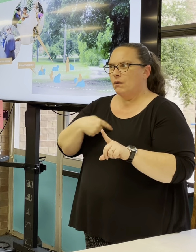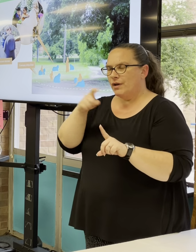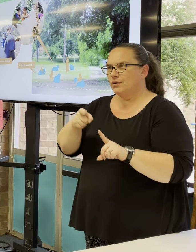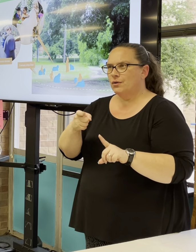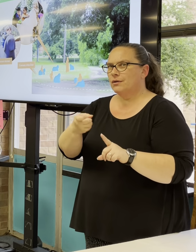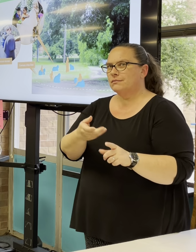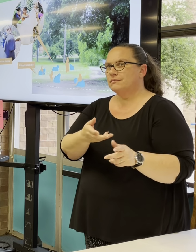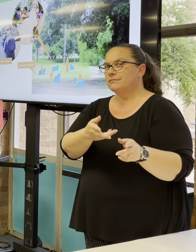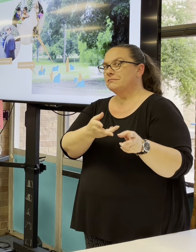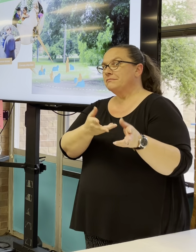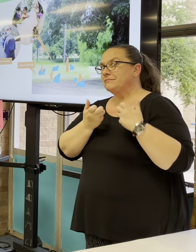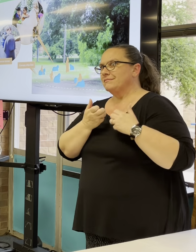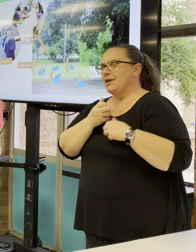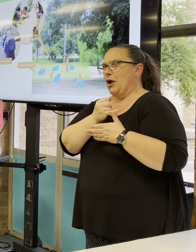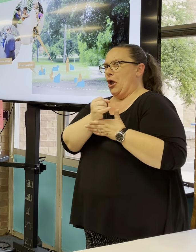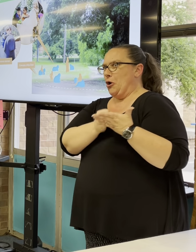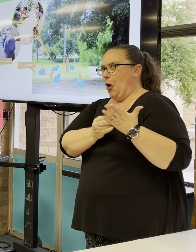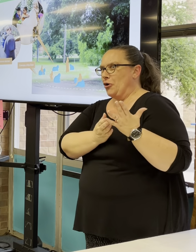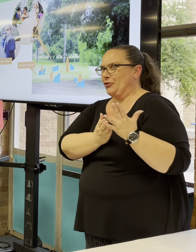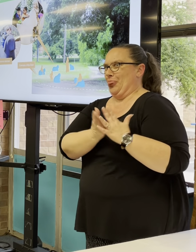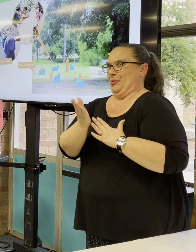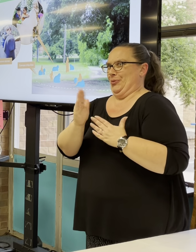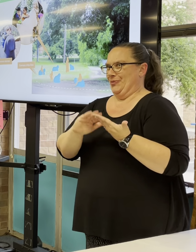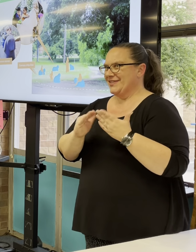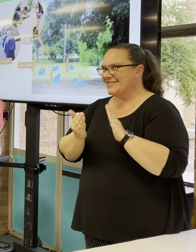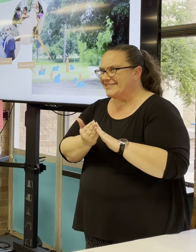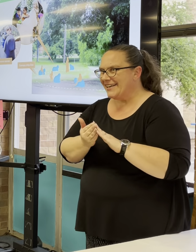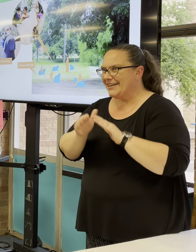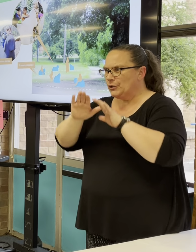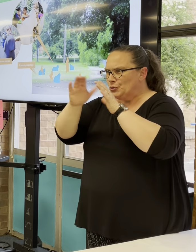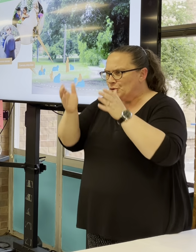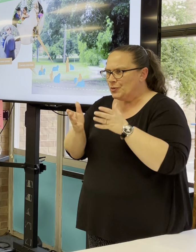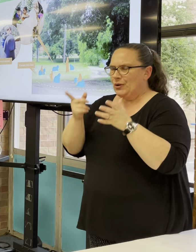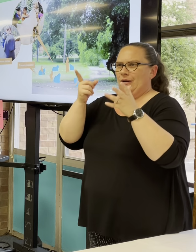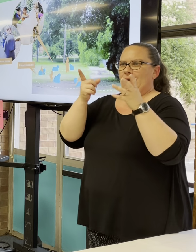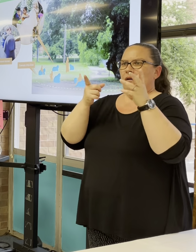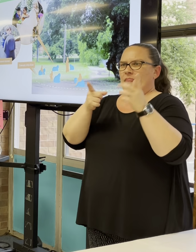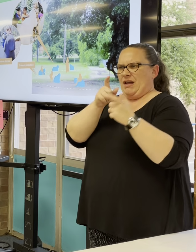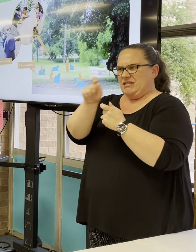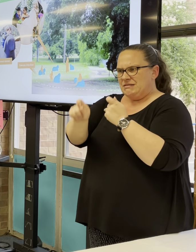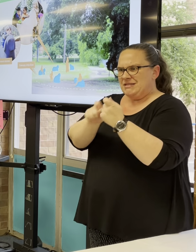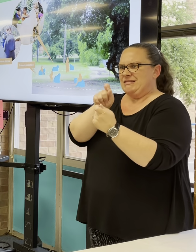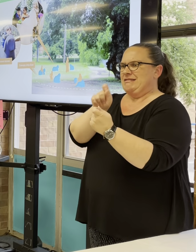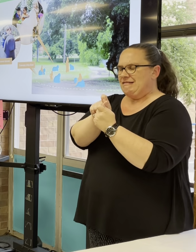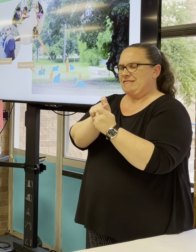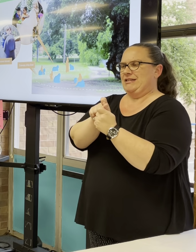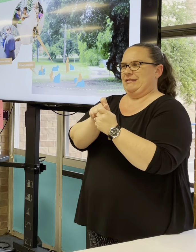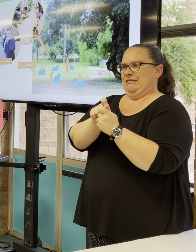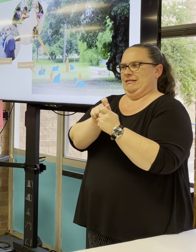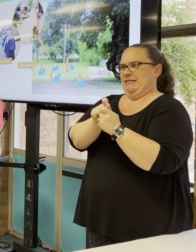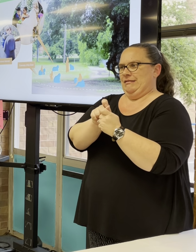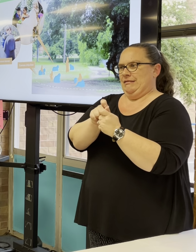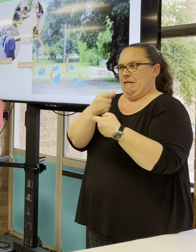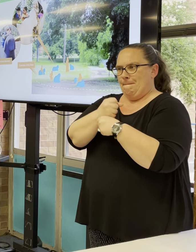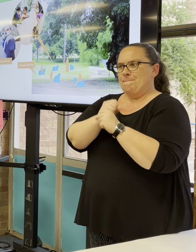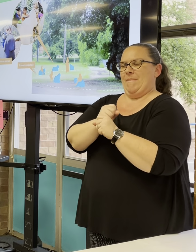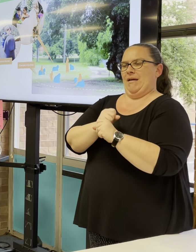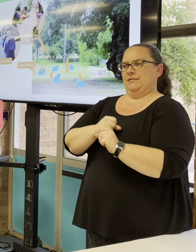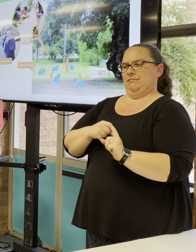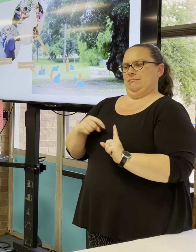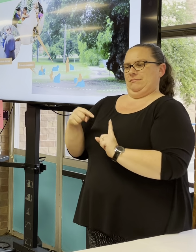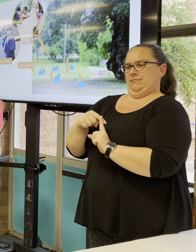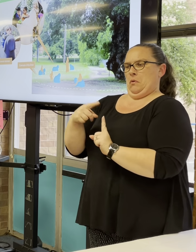the city, and maybe that becomes part of like that specificity that makes Palm Park